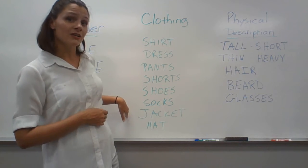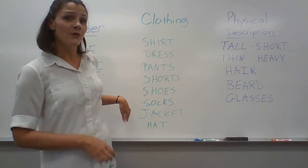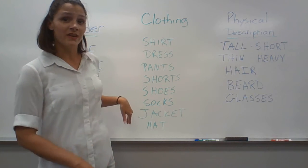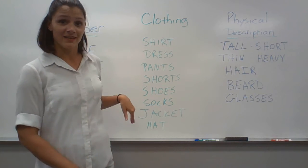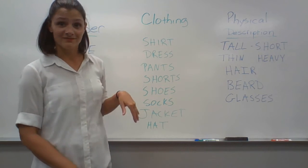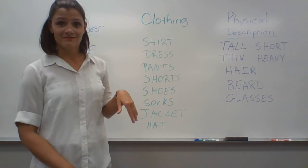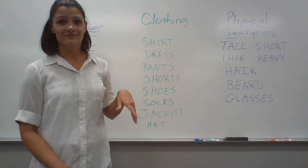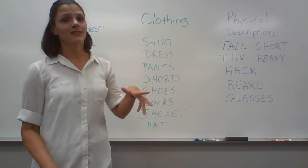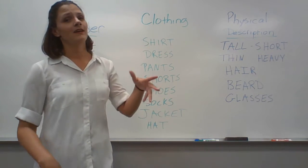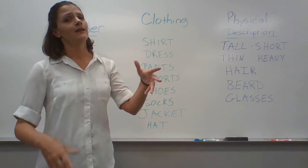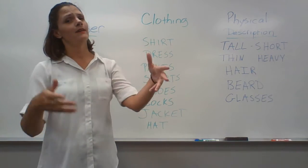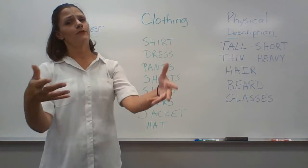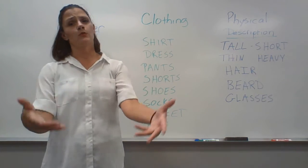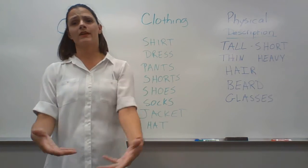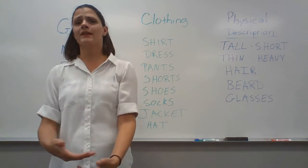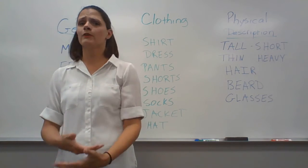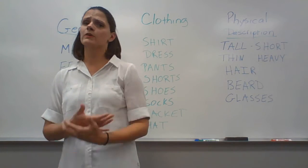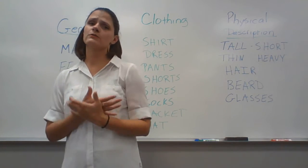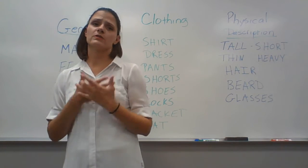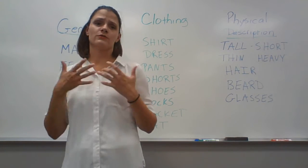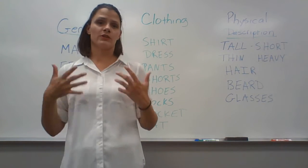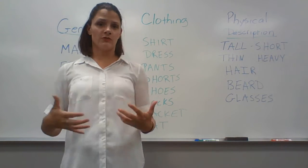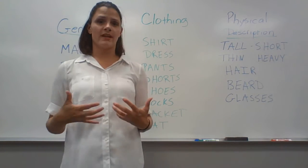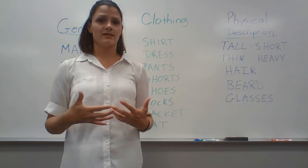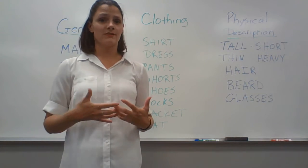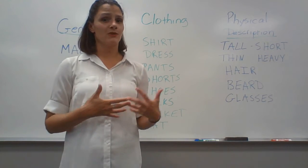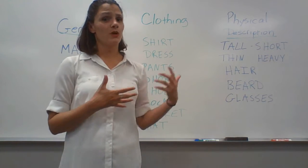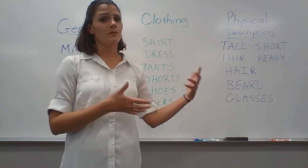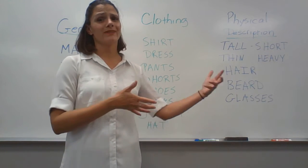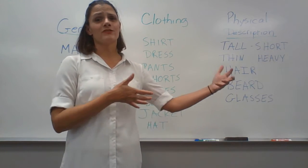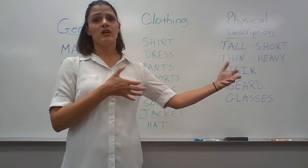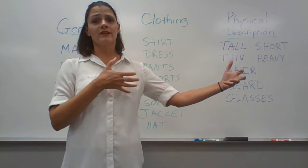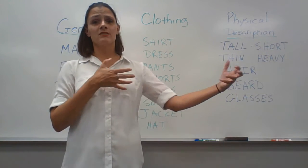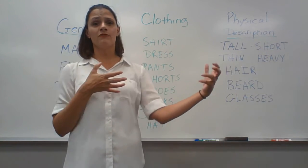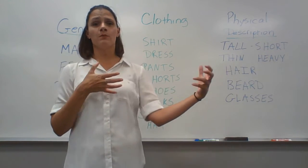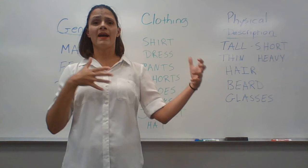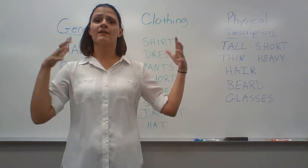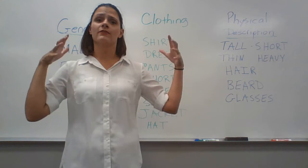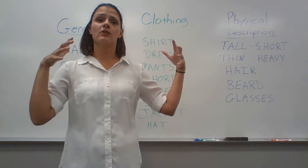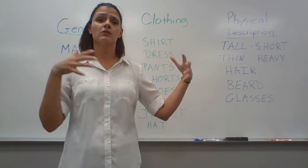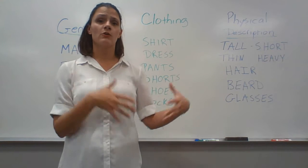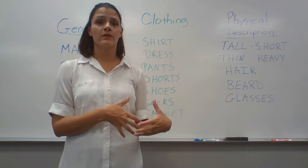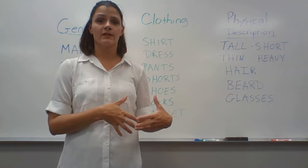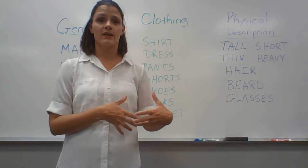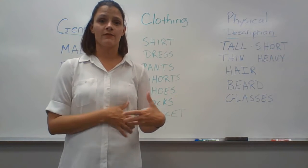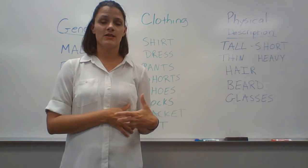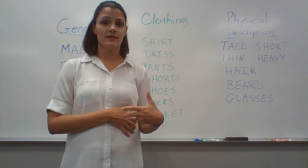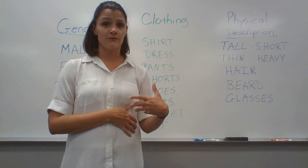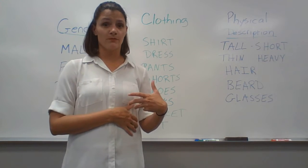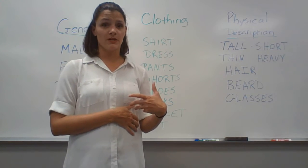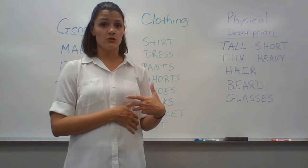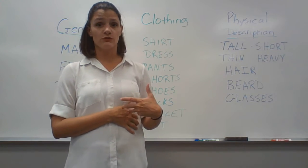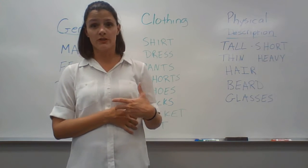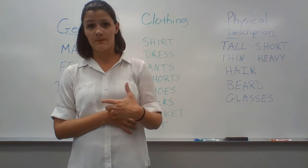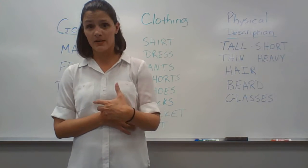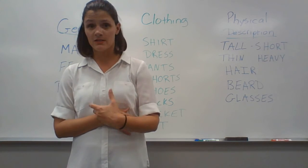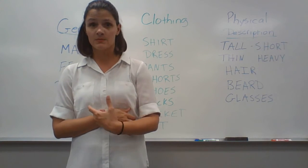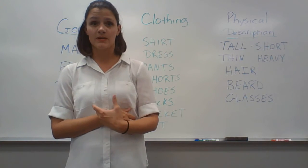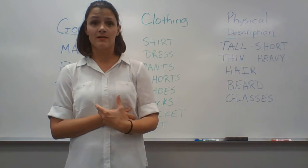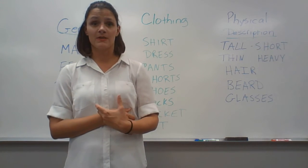Clothing. If you were here, we do this really great activity where I bring this giant duffel bag of clothing that I have taken from my children and my husband and